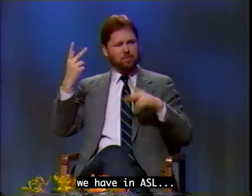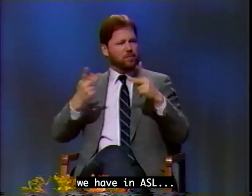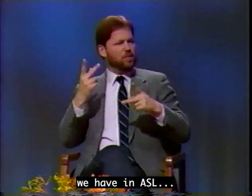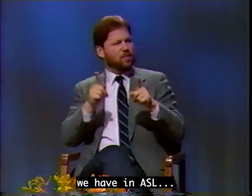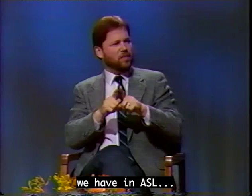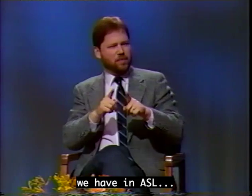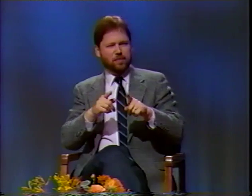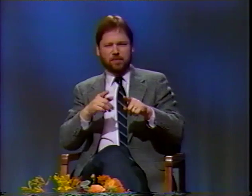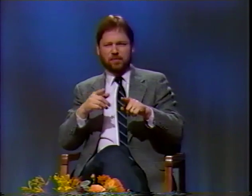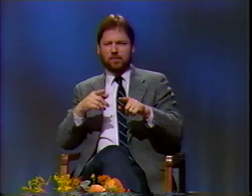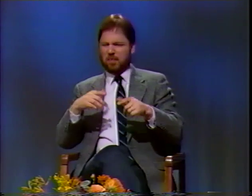ASL.